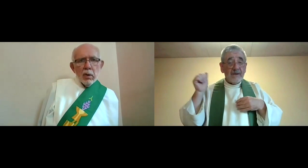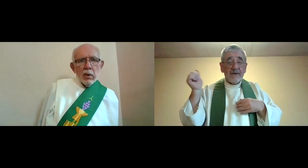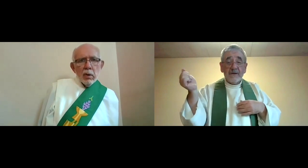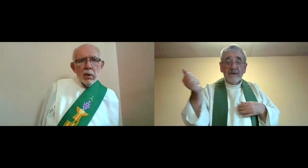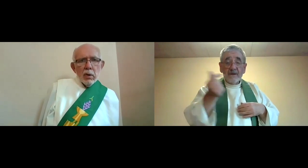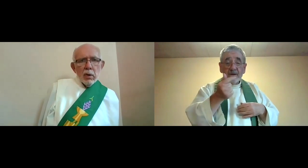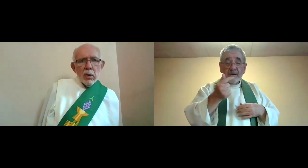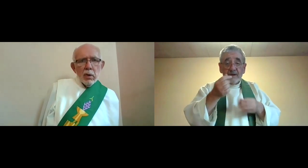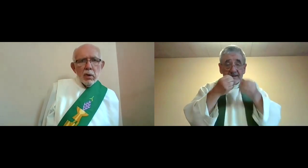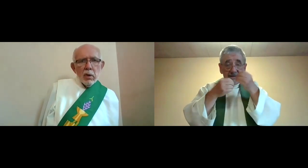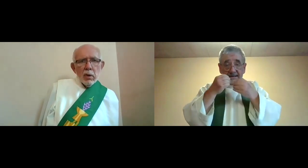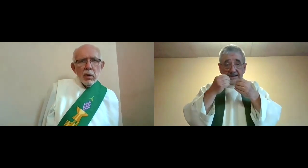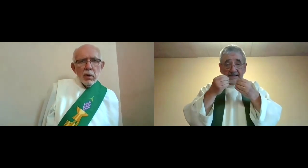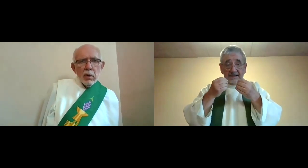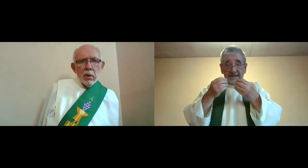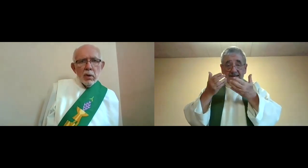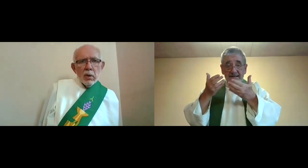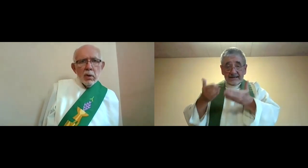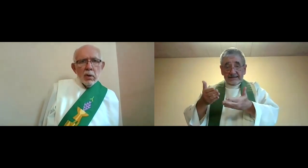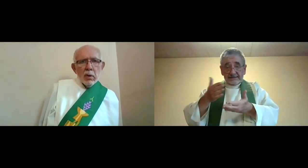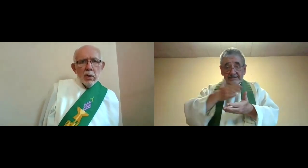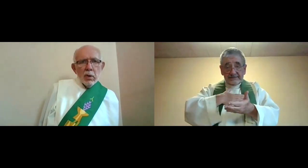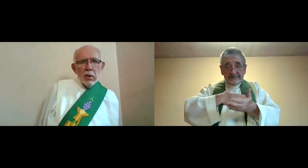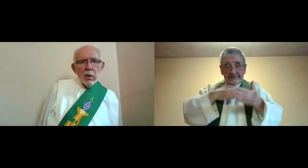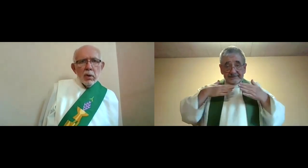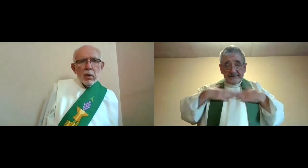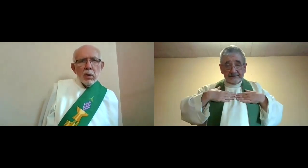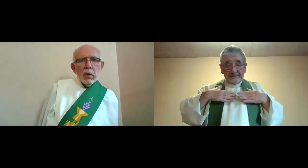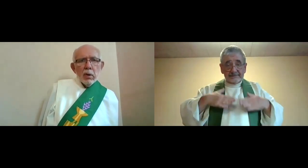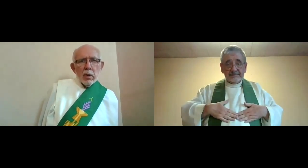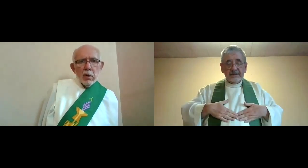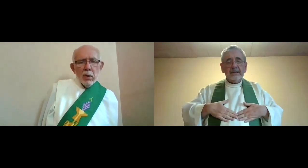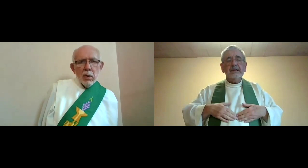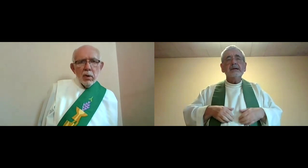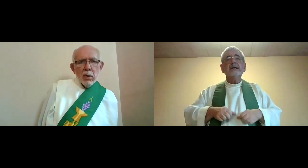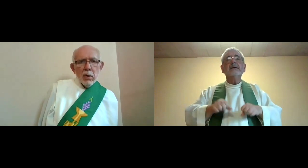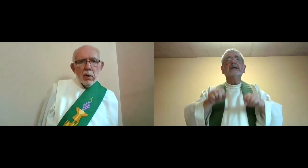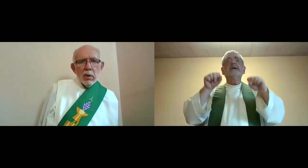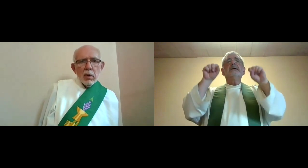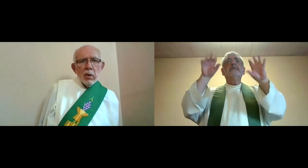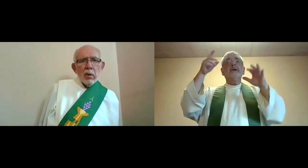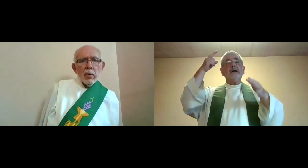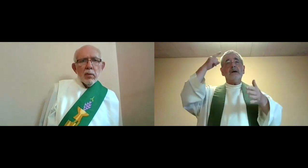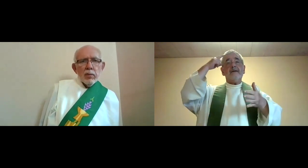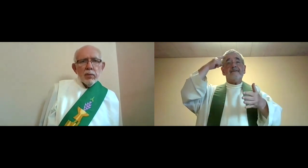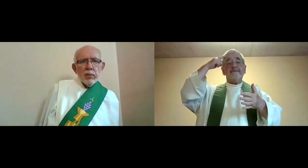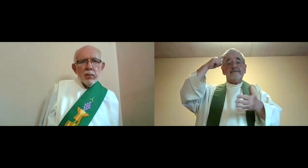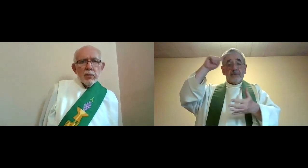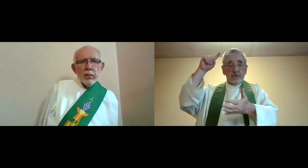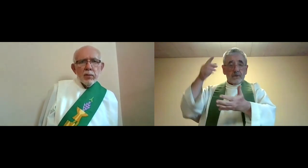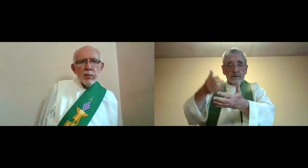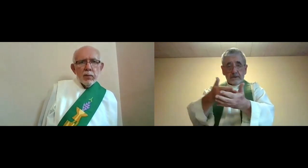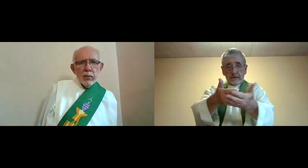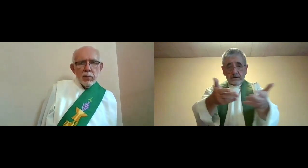Take this, all of you, and eat of it, for this is my body, which will be given up for